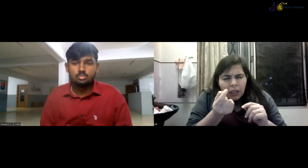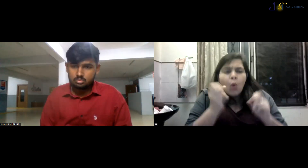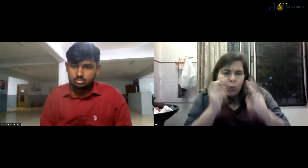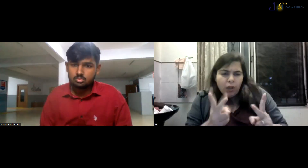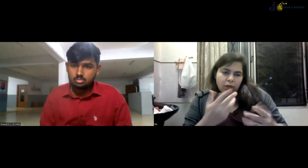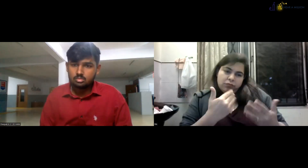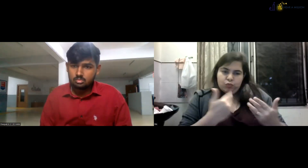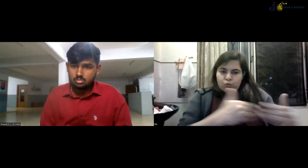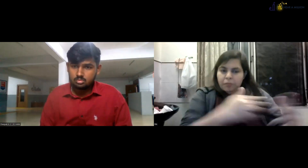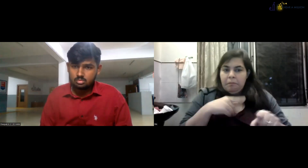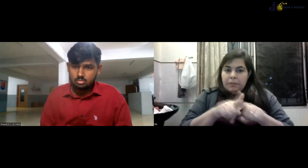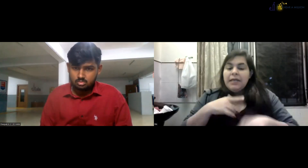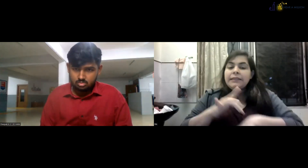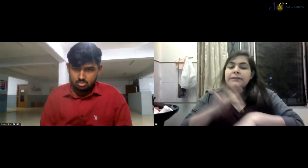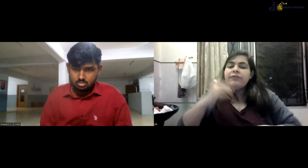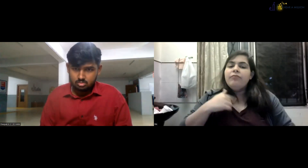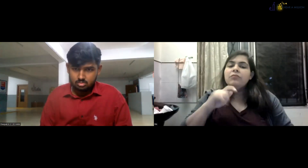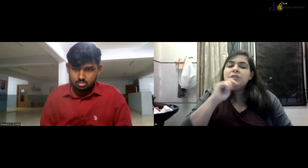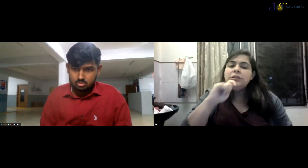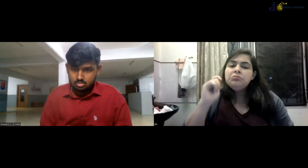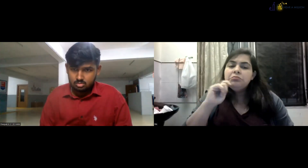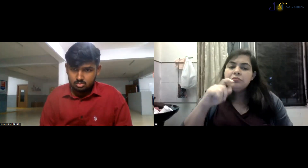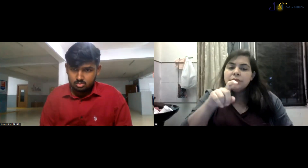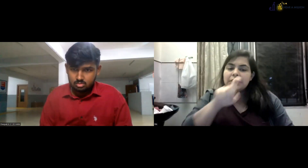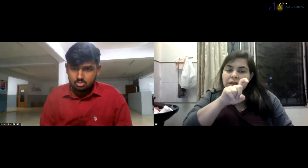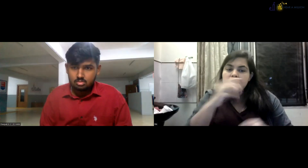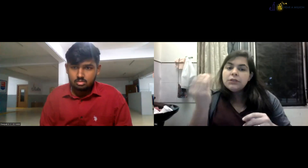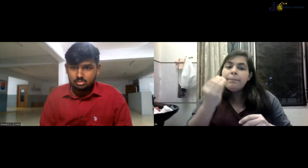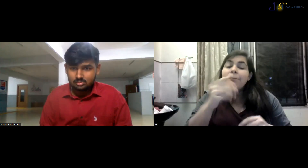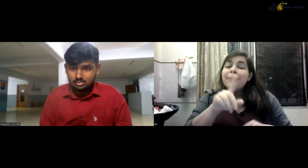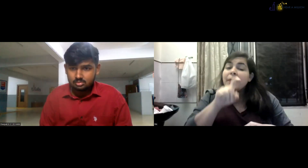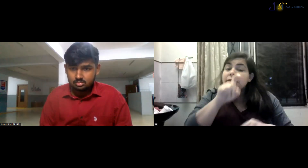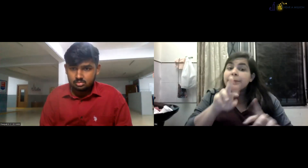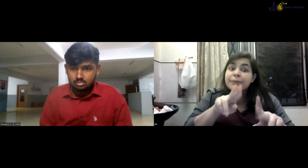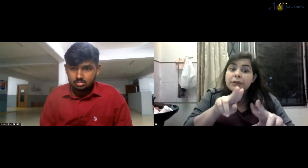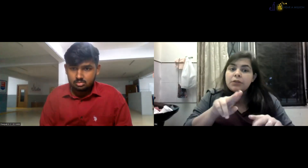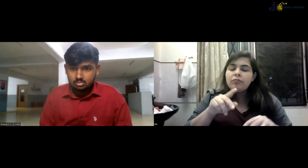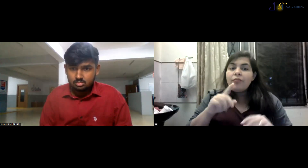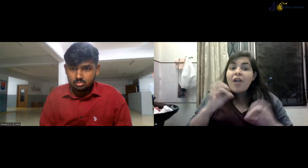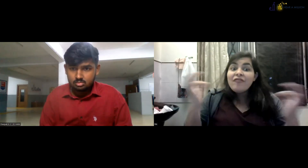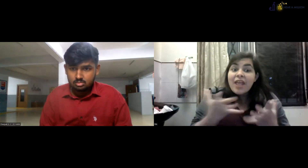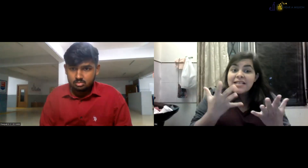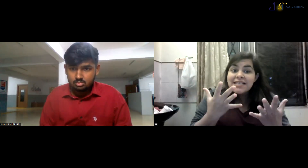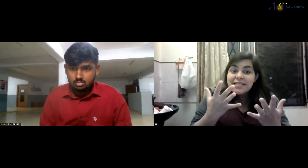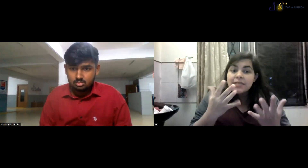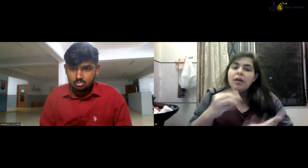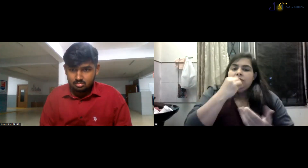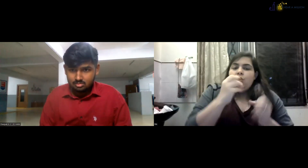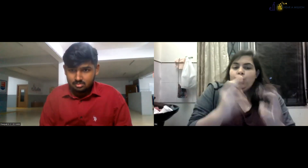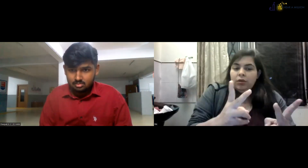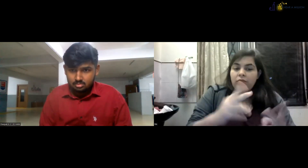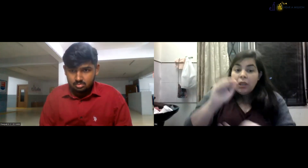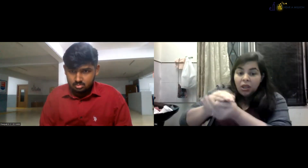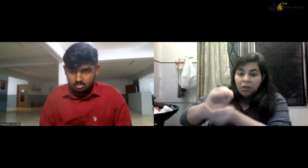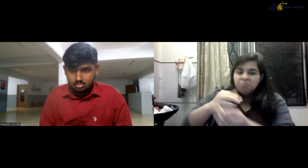level. Some people, they might be are more allergic to particular cuisines. For example, some people might, they can have chicken